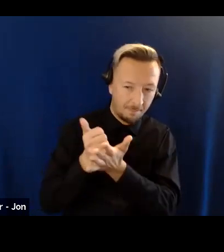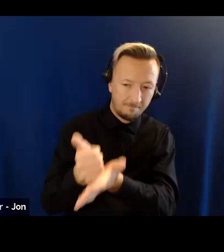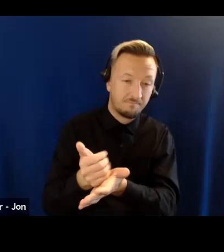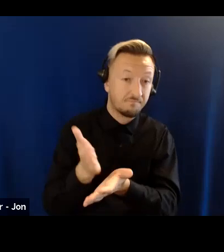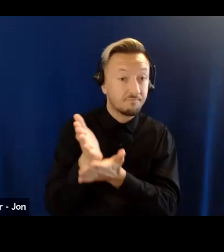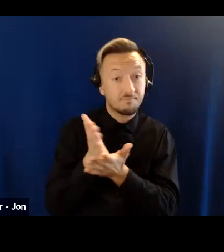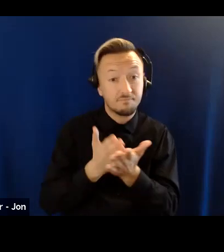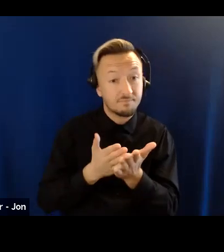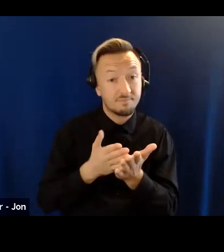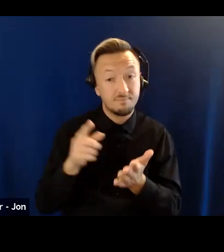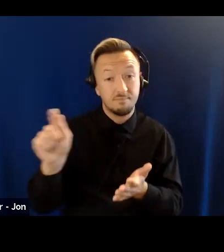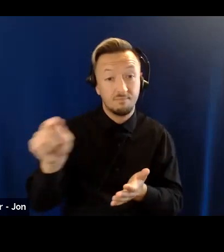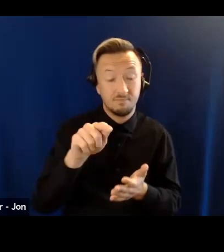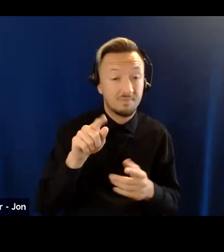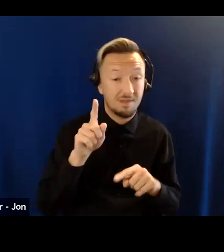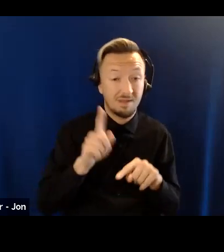can't